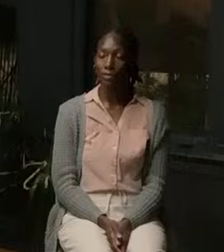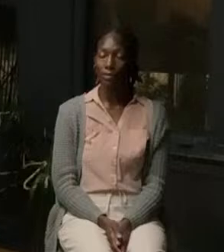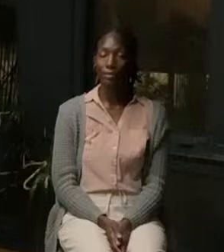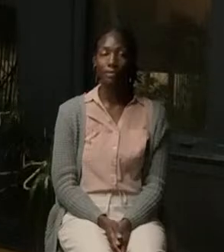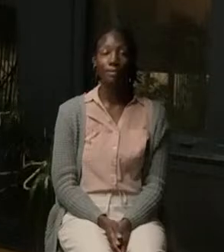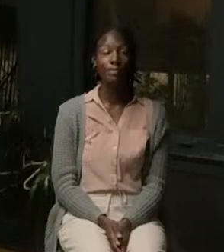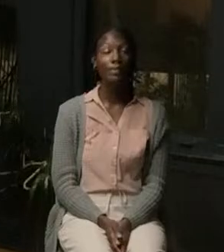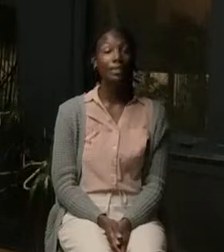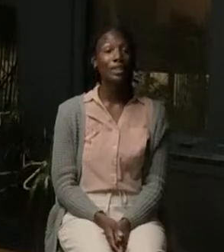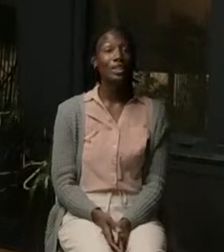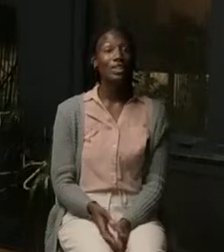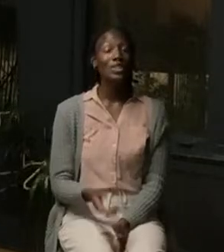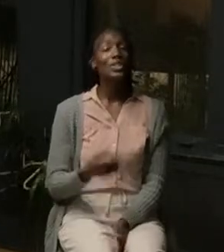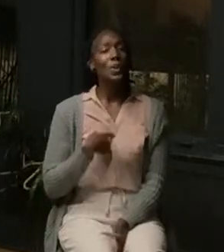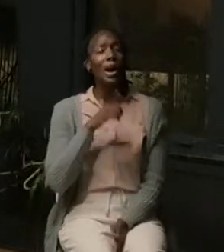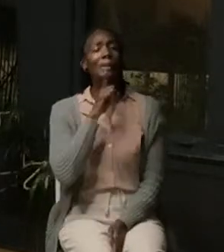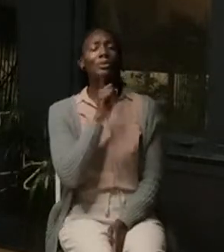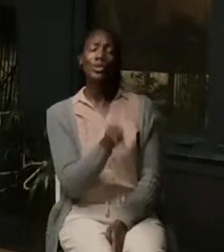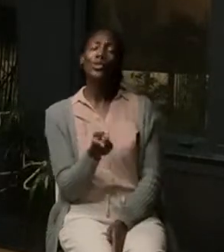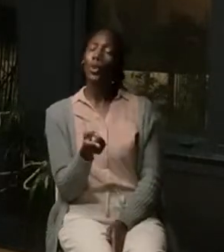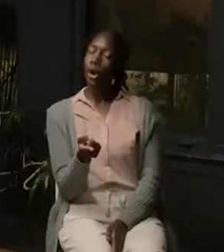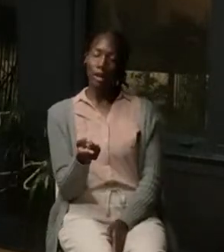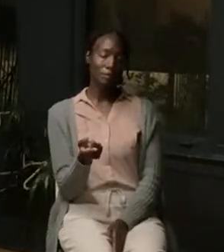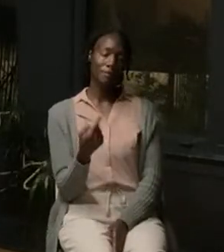I'm sure I've driven a wedge between us